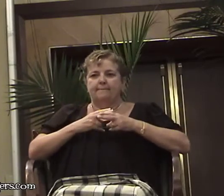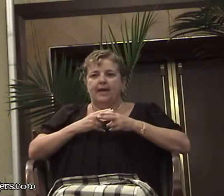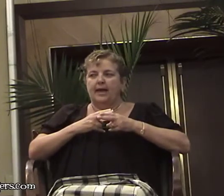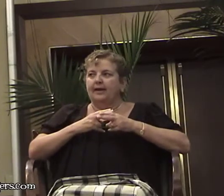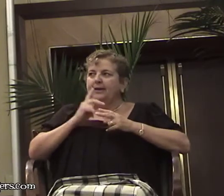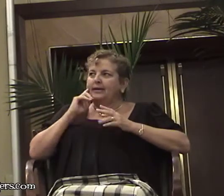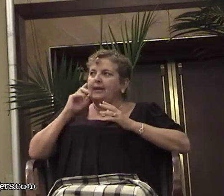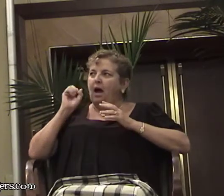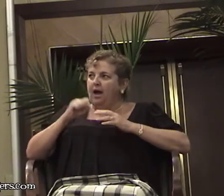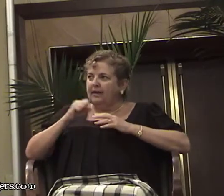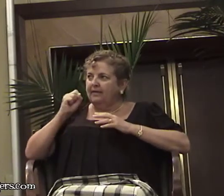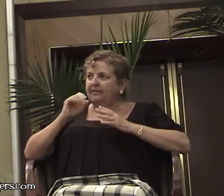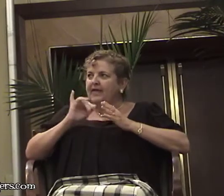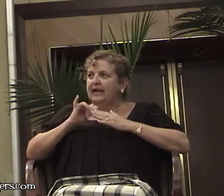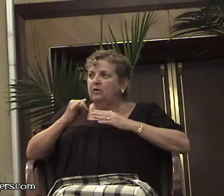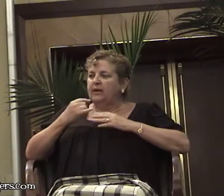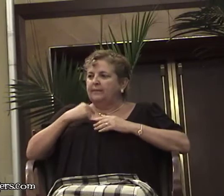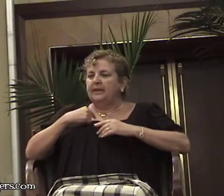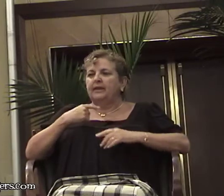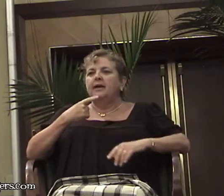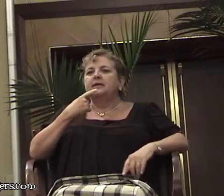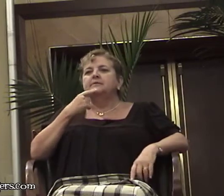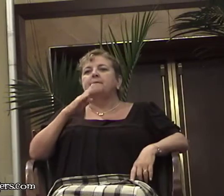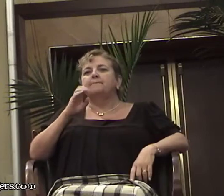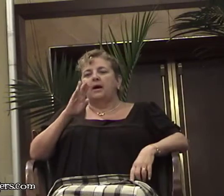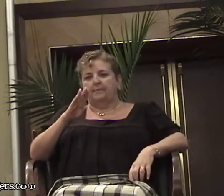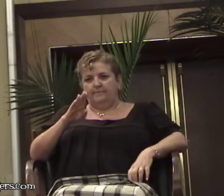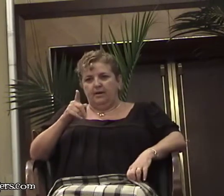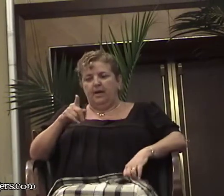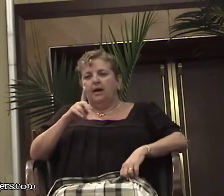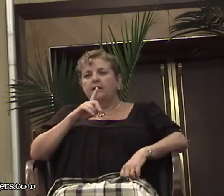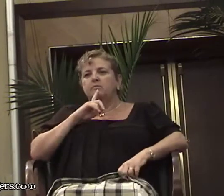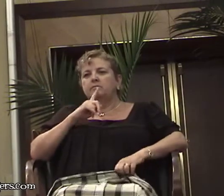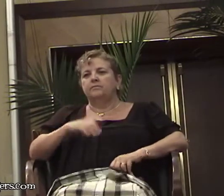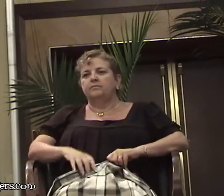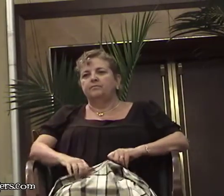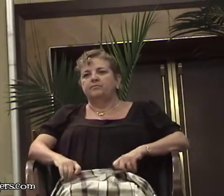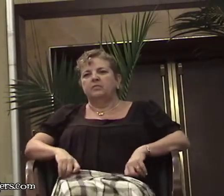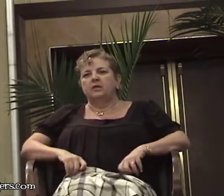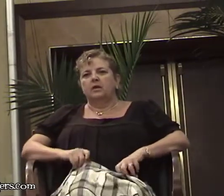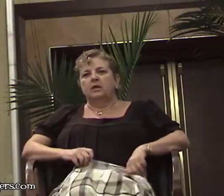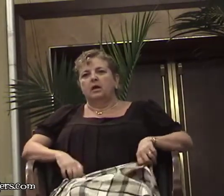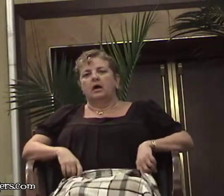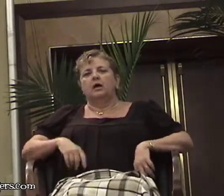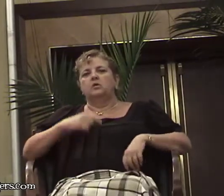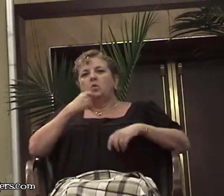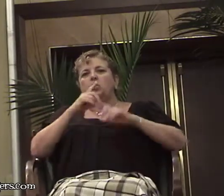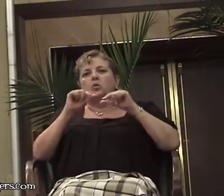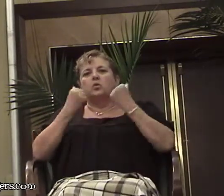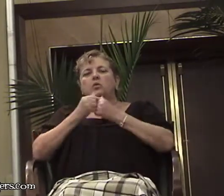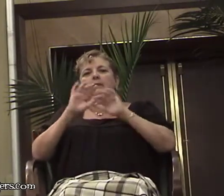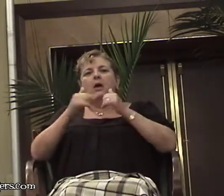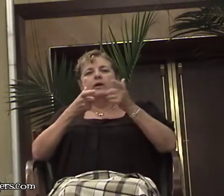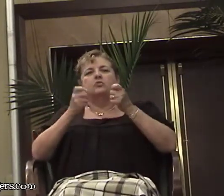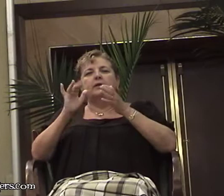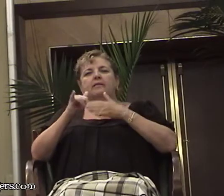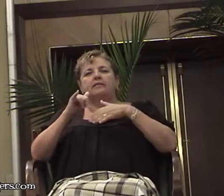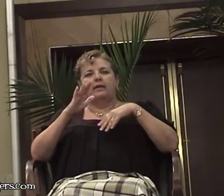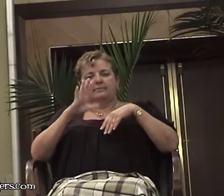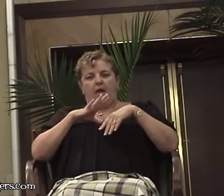end of my talk, I looked him dead in the eye. I said, Bob, I said, I'm truly sorry. I told the group what I used to do, how I treated this guy. And I said, I'm truly sorry the way I treated